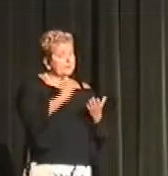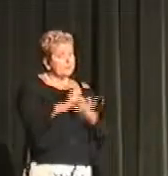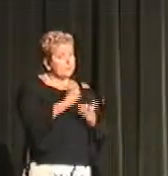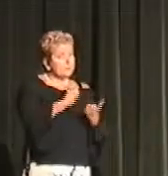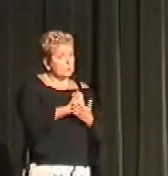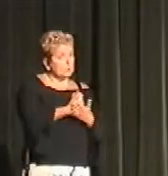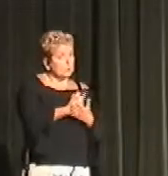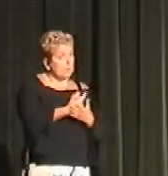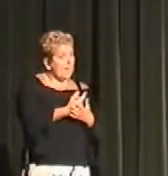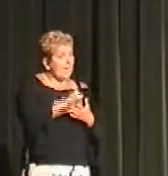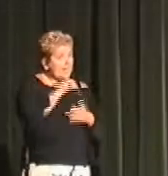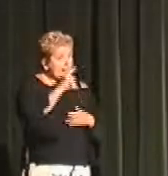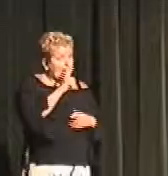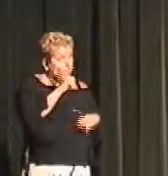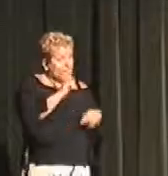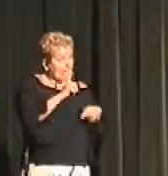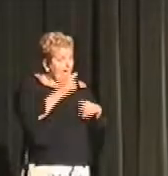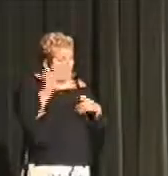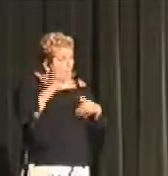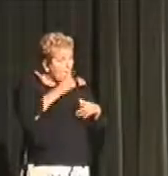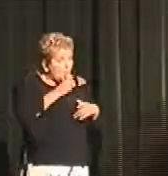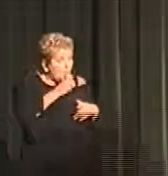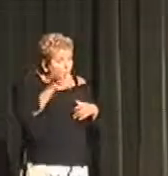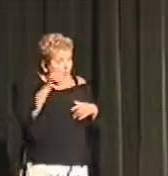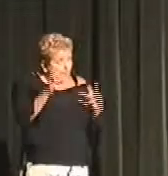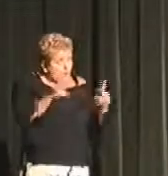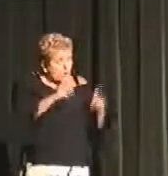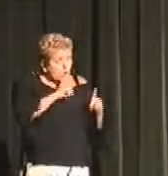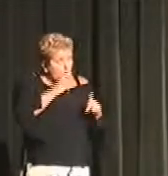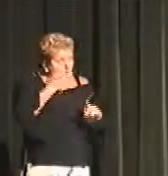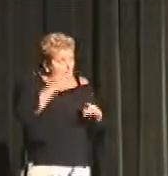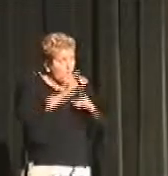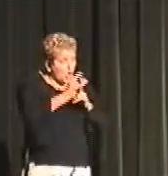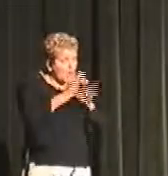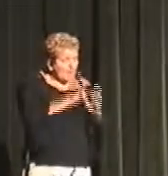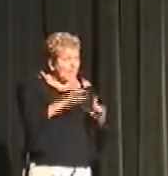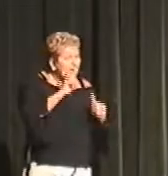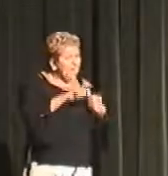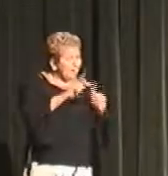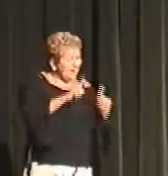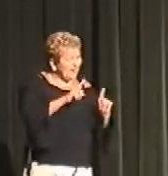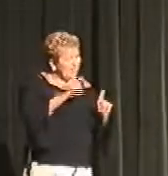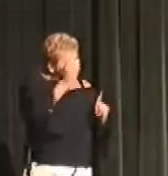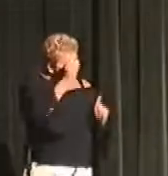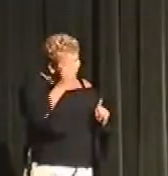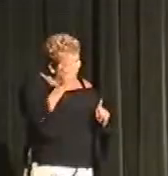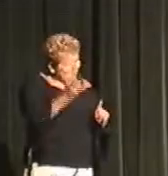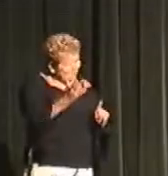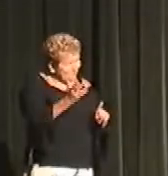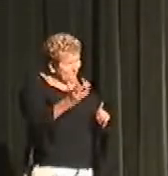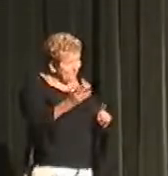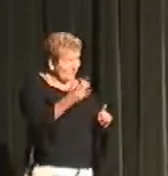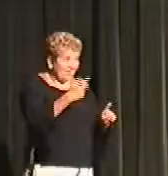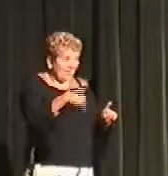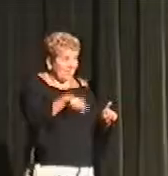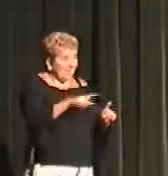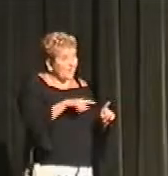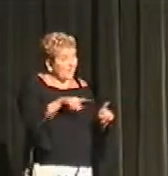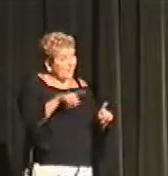He said, I've seen the way that you use and drink, and I happen to believe if you don't come into this program and take what these people have to offer you, within a period of 6